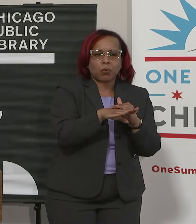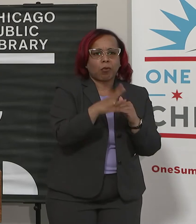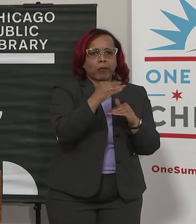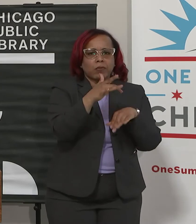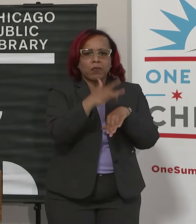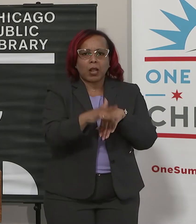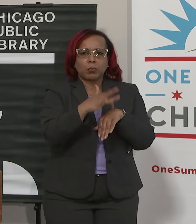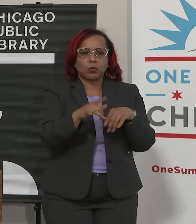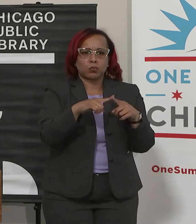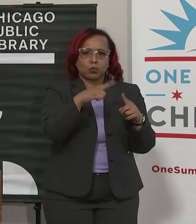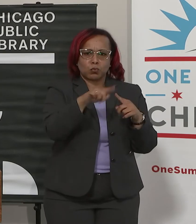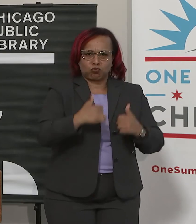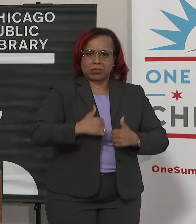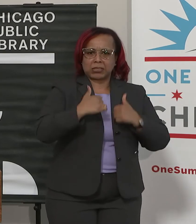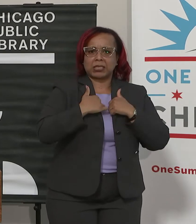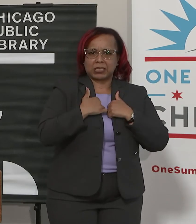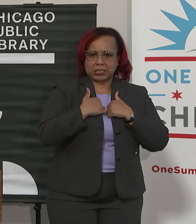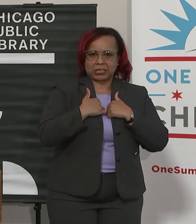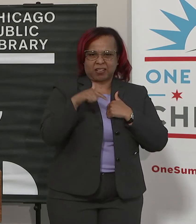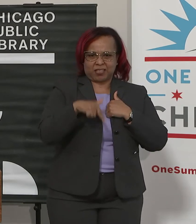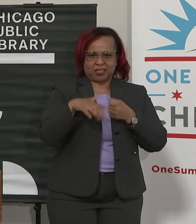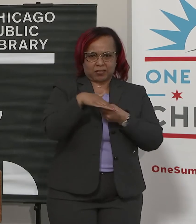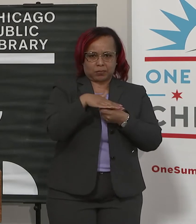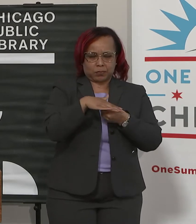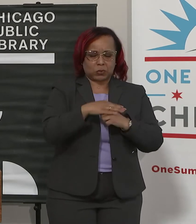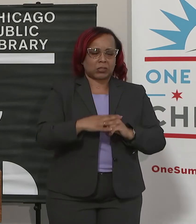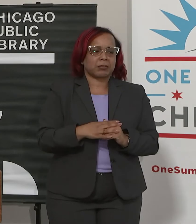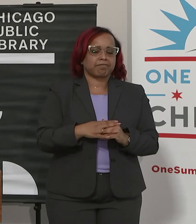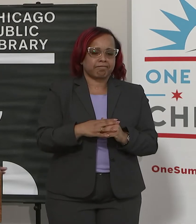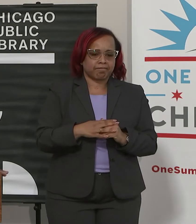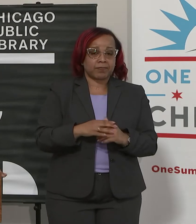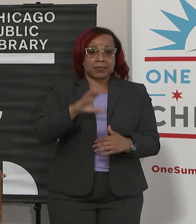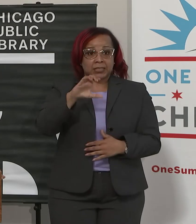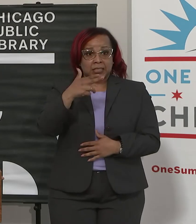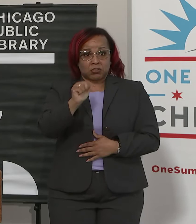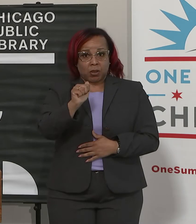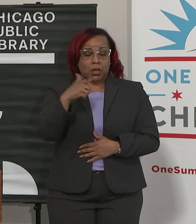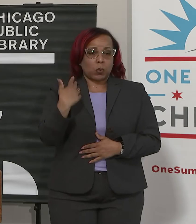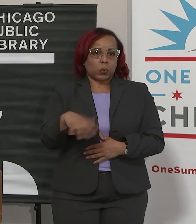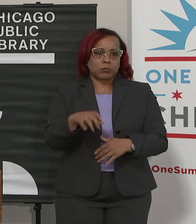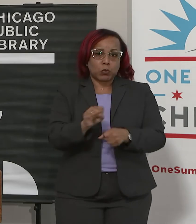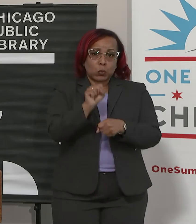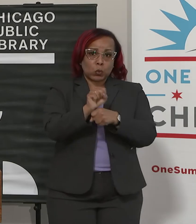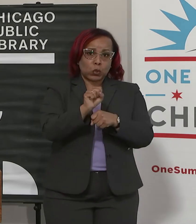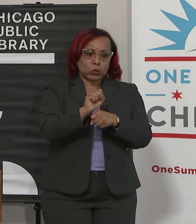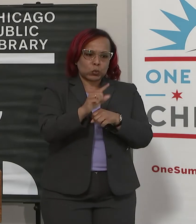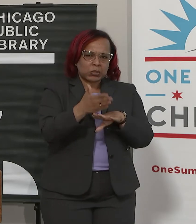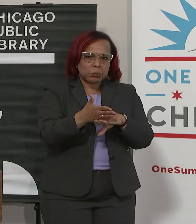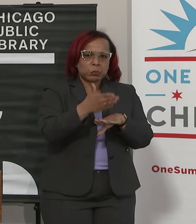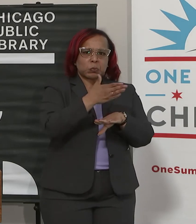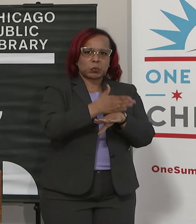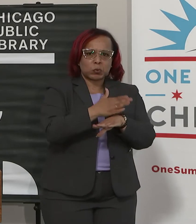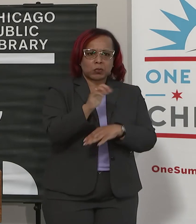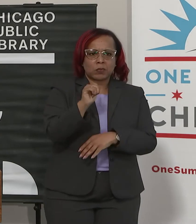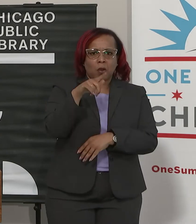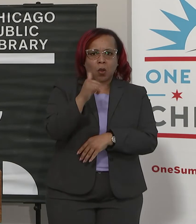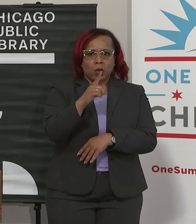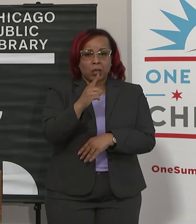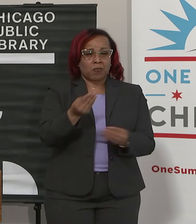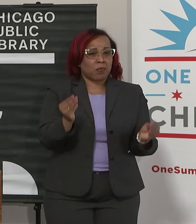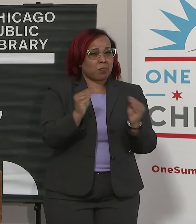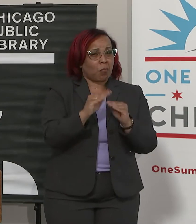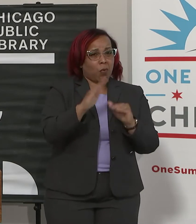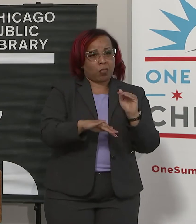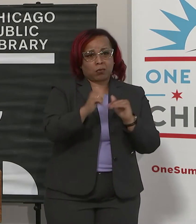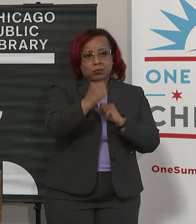and available to the residents in this community. CHA has been working to improve the conditions at Altgeld for more than a